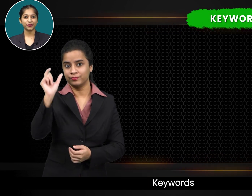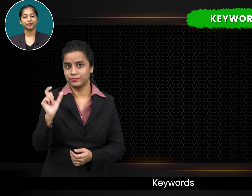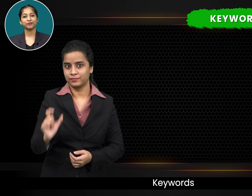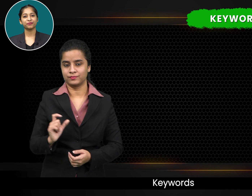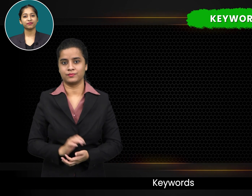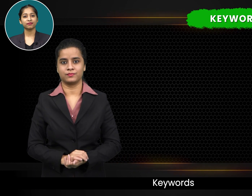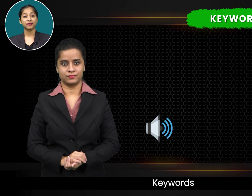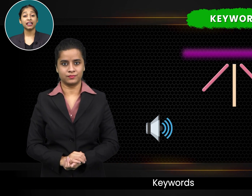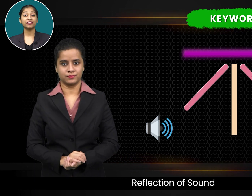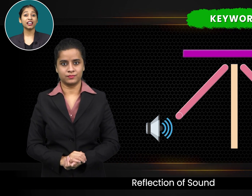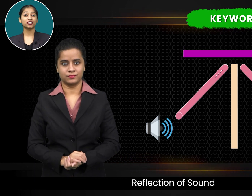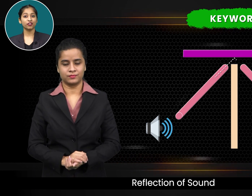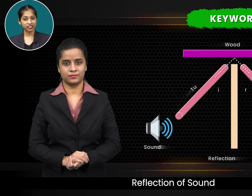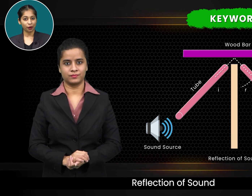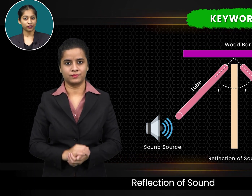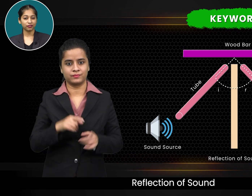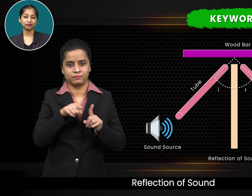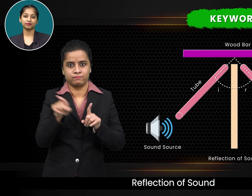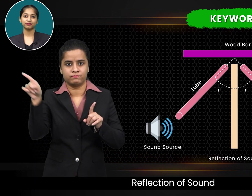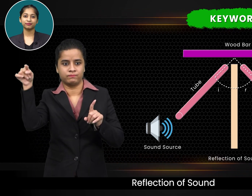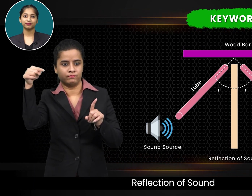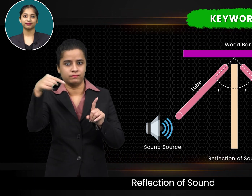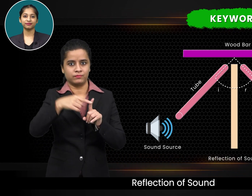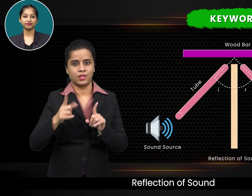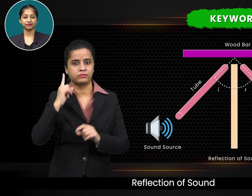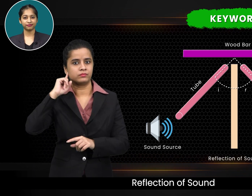keywords, reflection of sound,